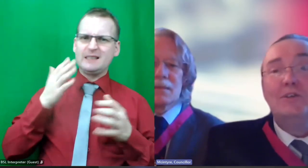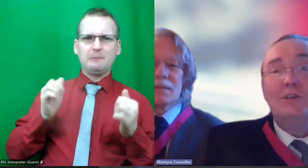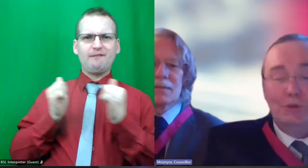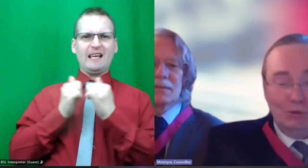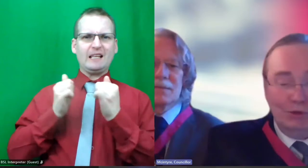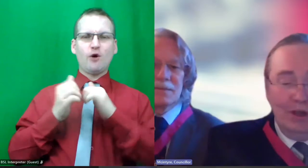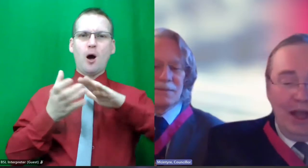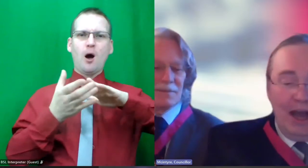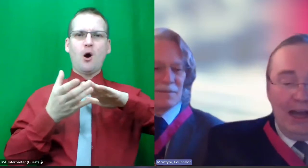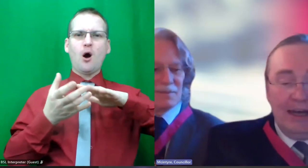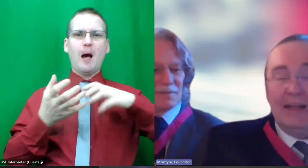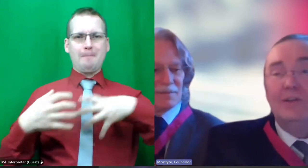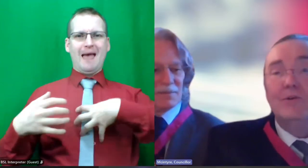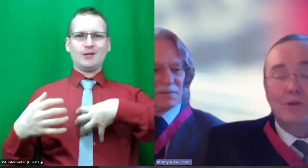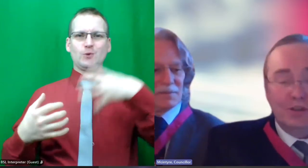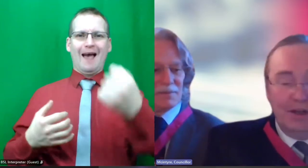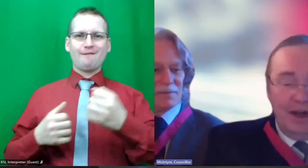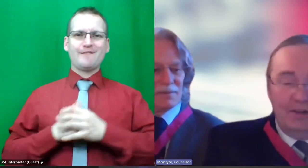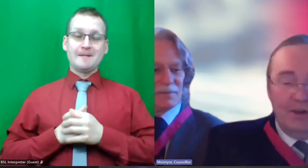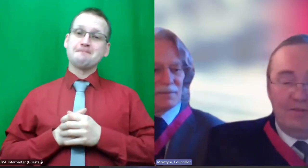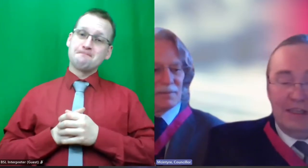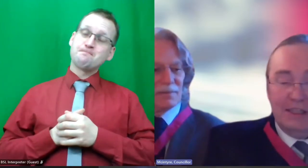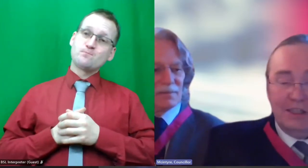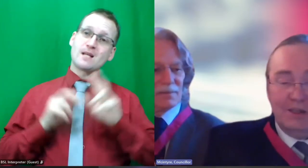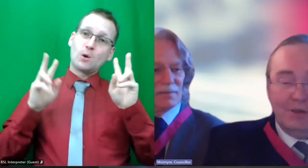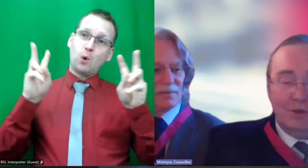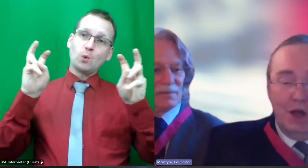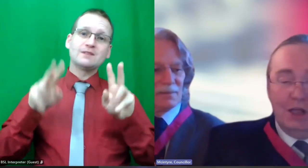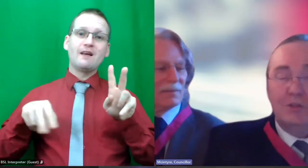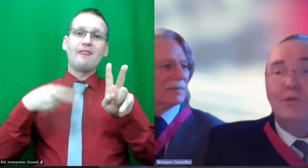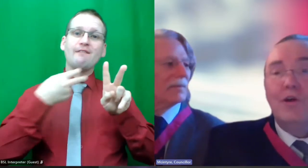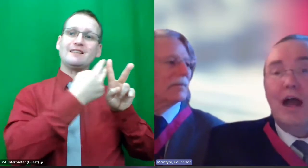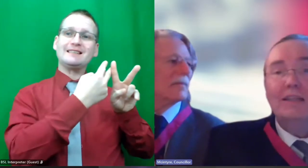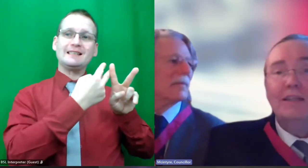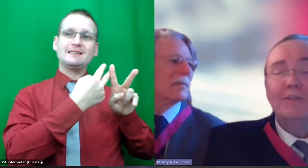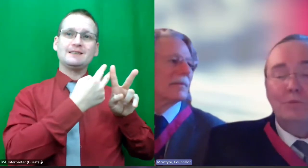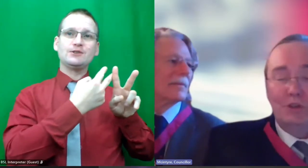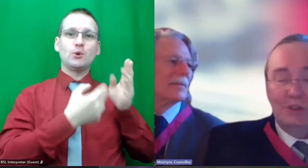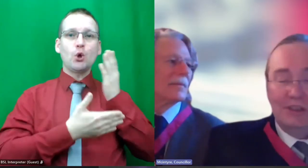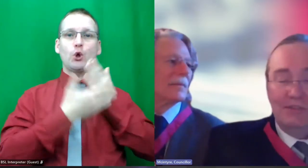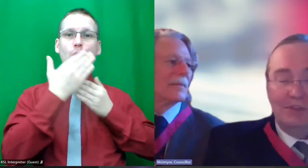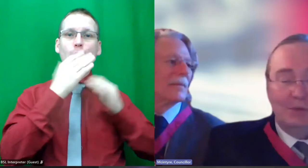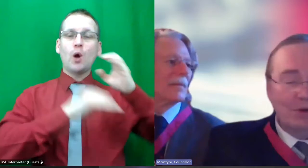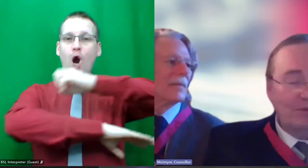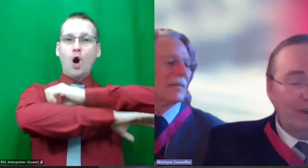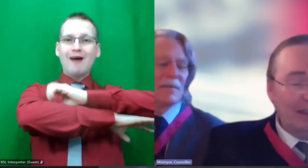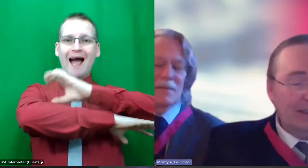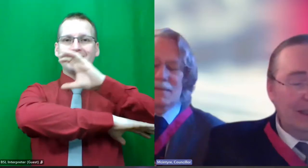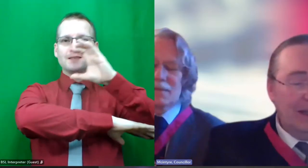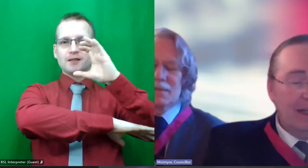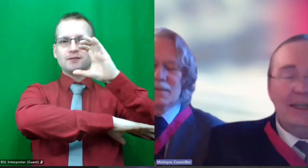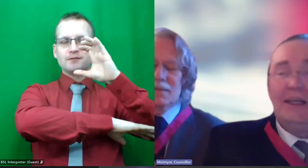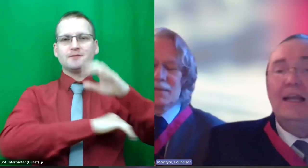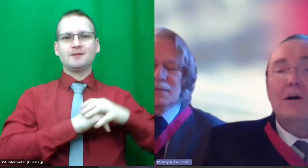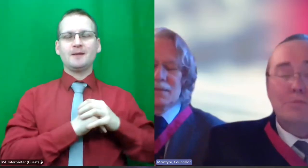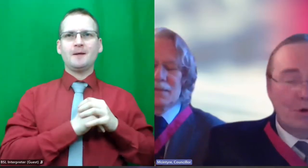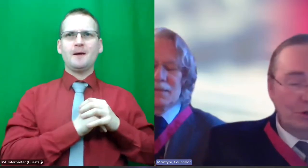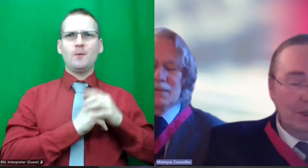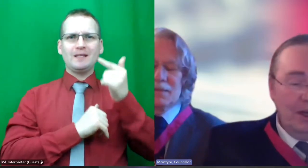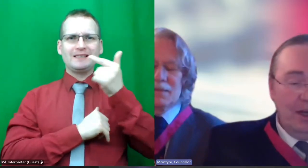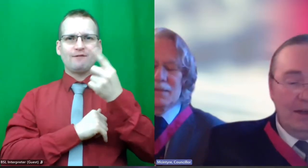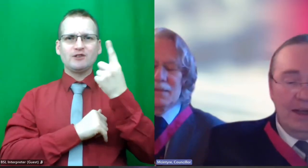mayor to use. And I got the visit to New Horizons, which is a 71 feet